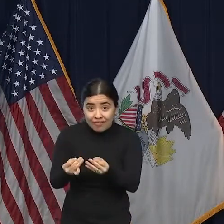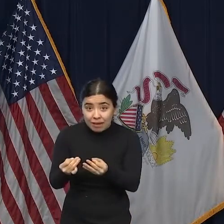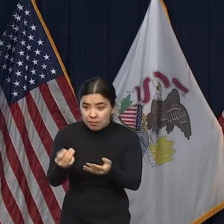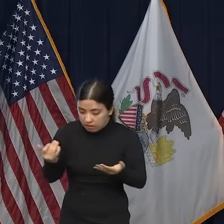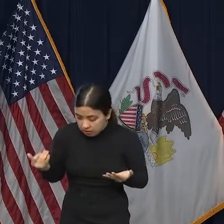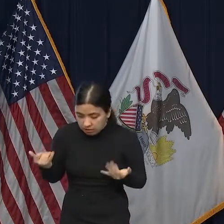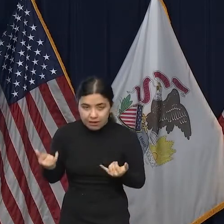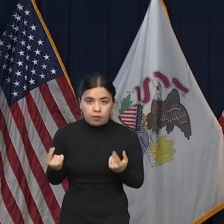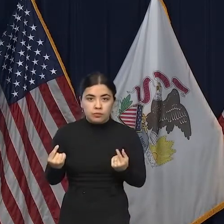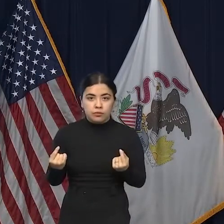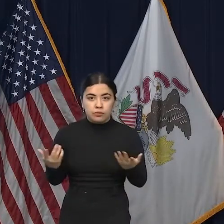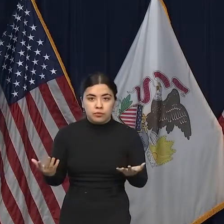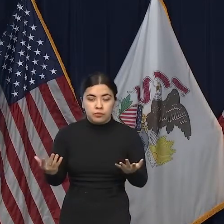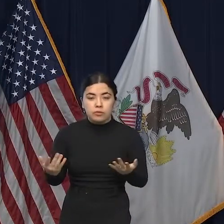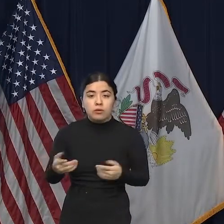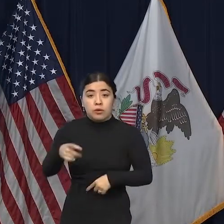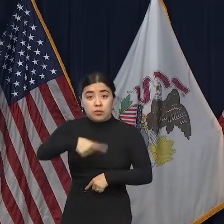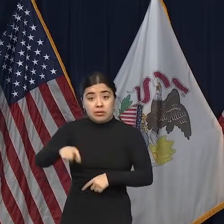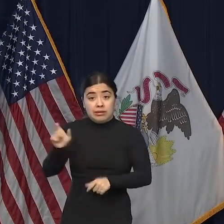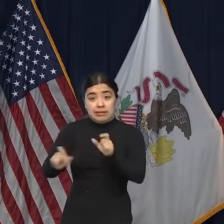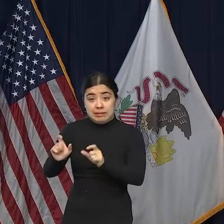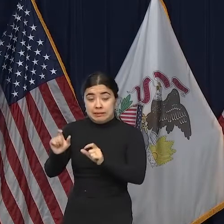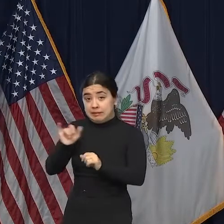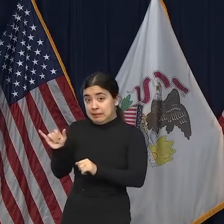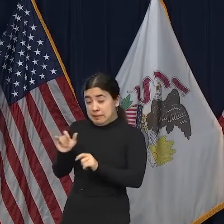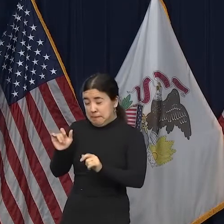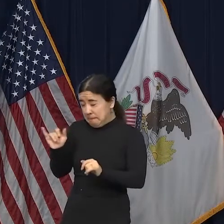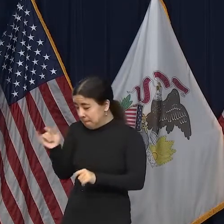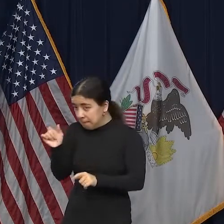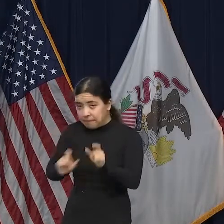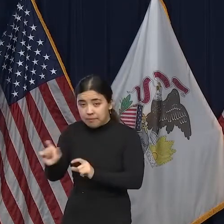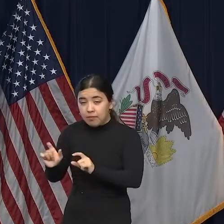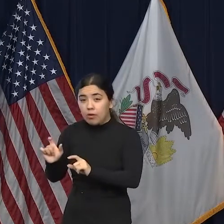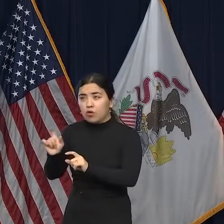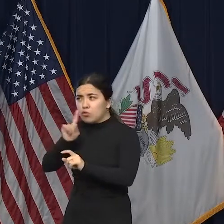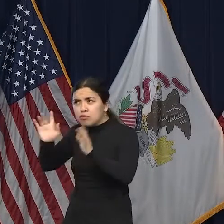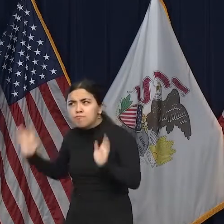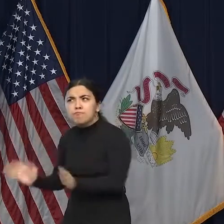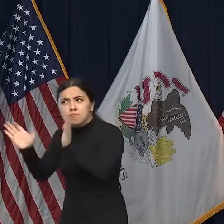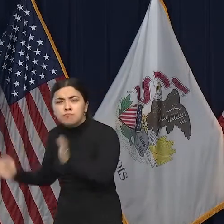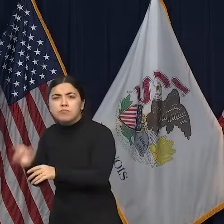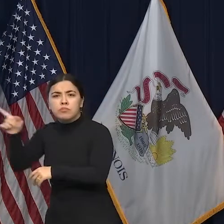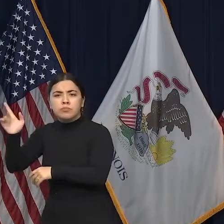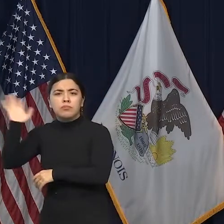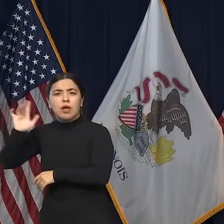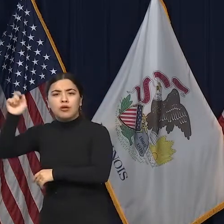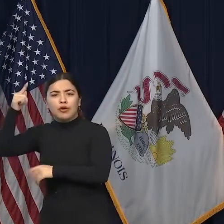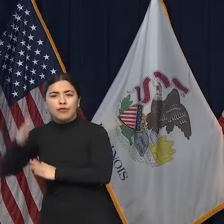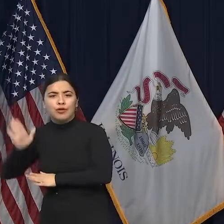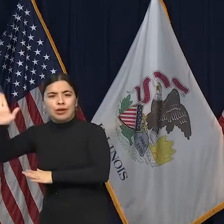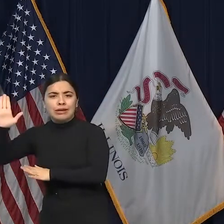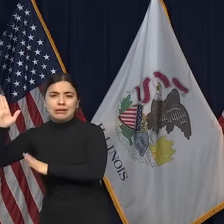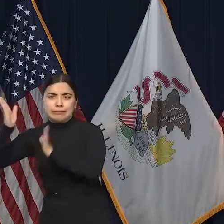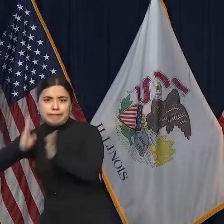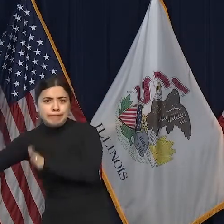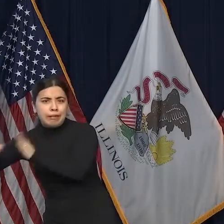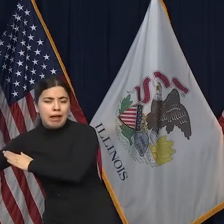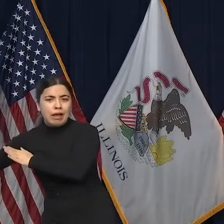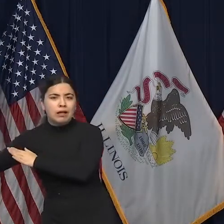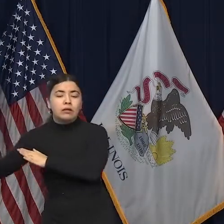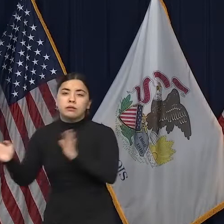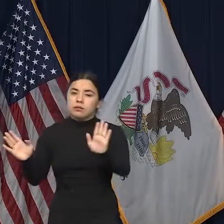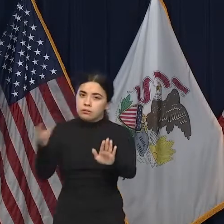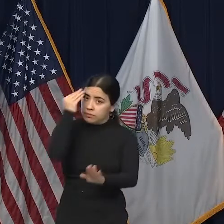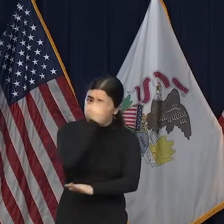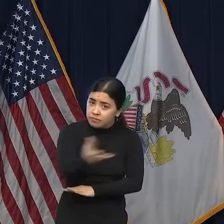pushed for Bruce Rauner's agenda and will resurrect his failed crusade any way they can. So let me just say to the people of